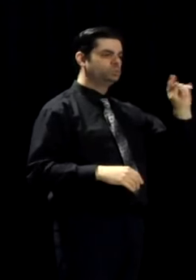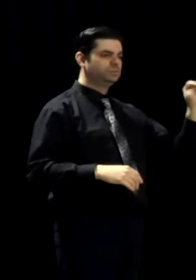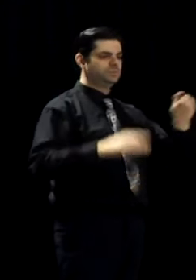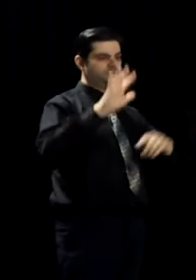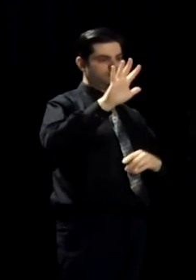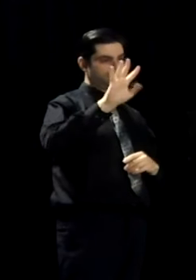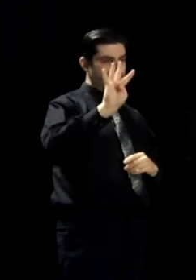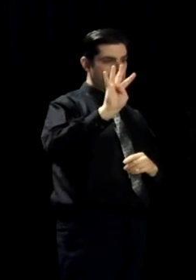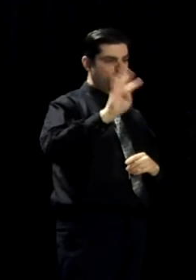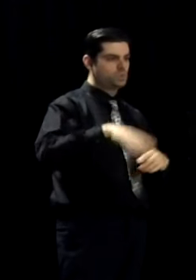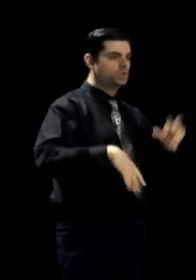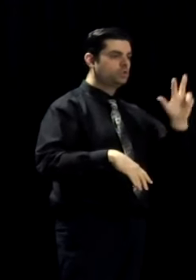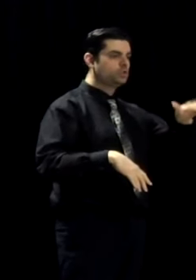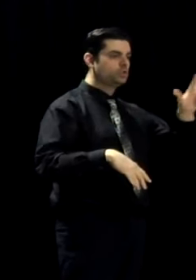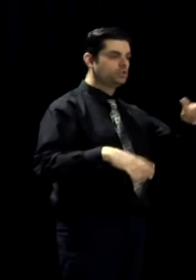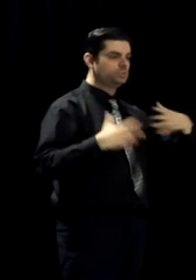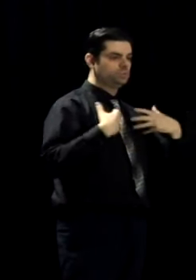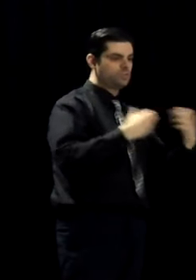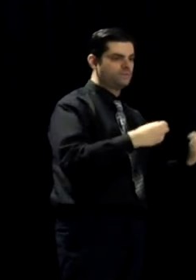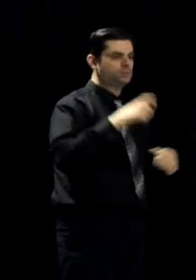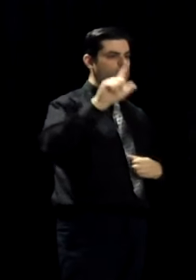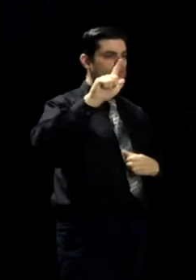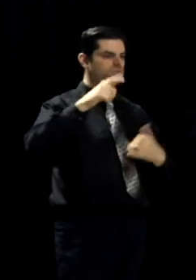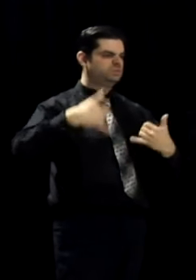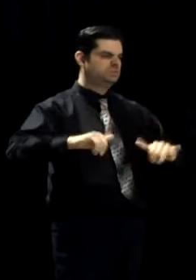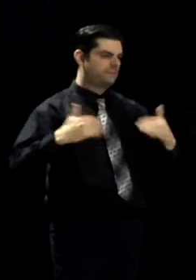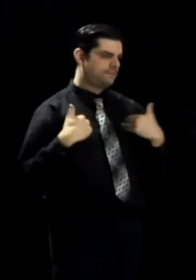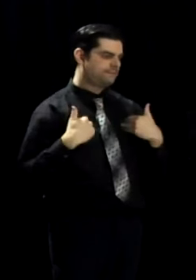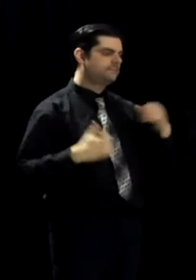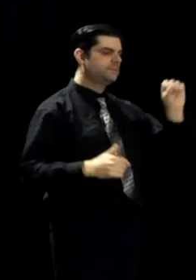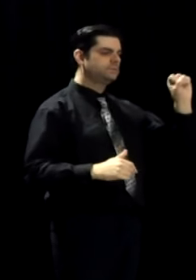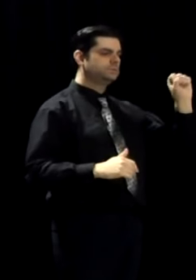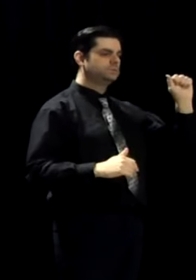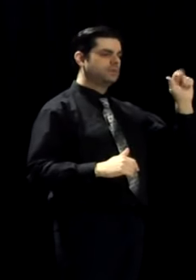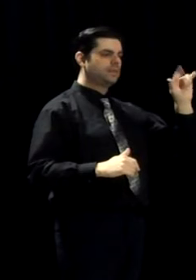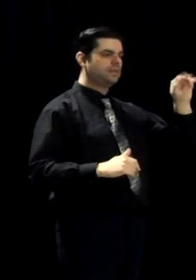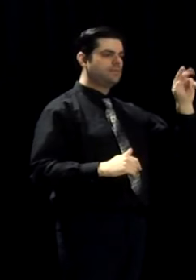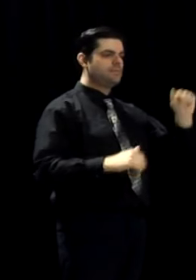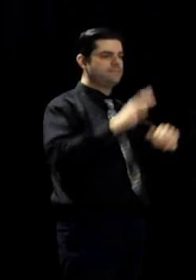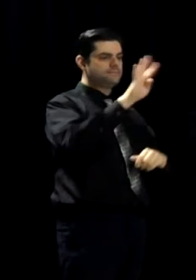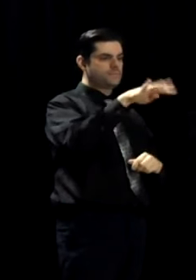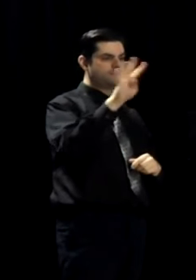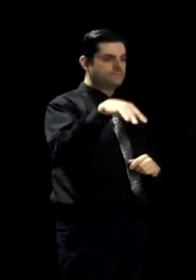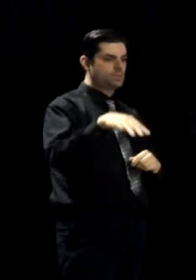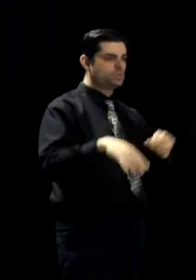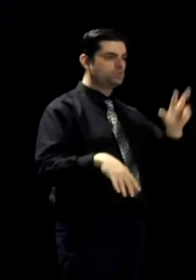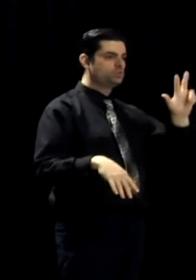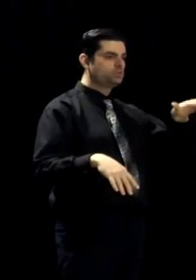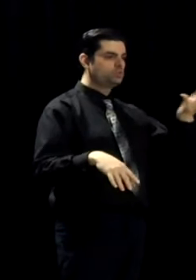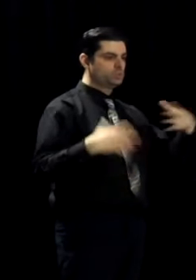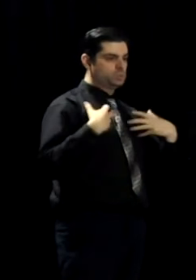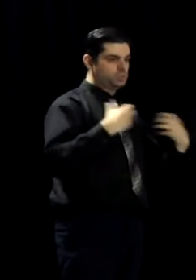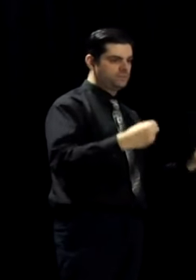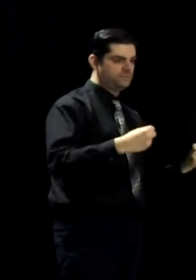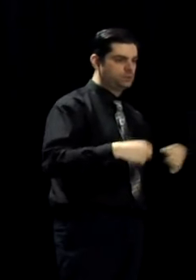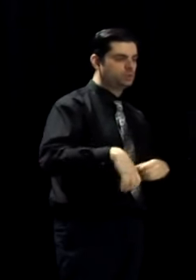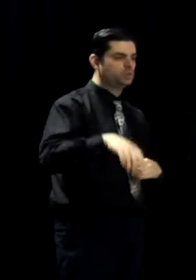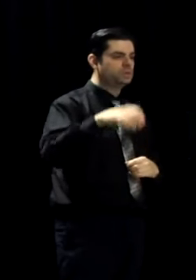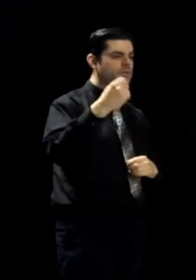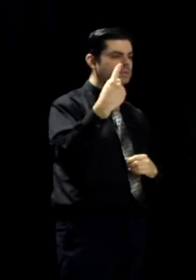cases, 18 recoveries, 11 active. Town of Pompey, 22 total cases, 20 recoveries, 2